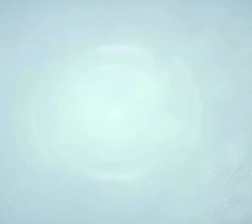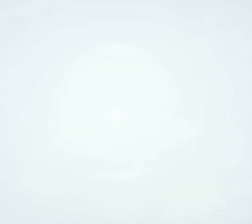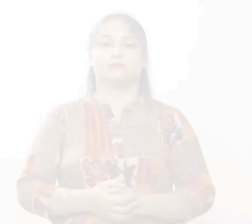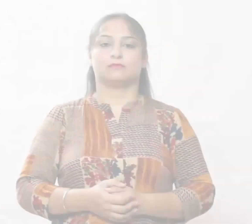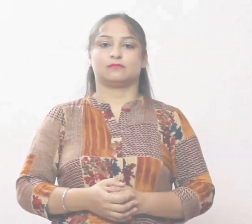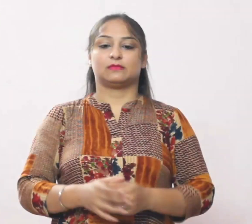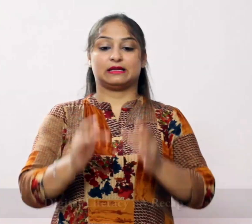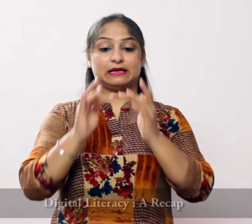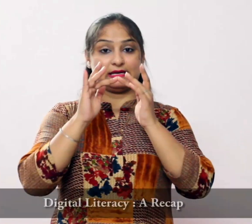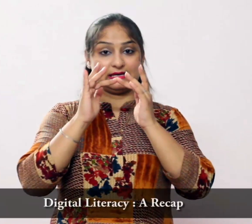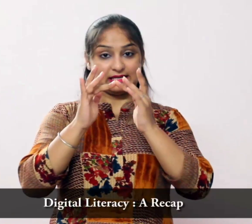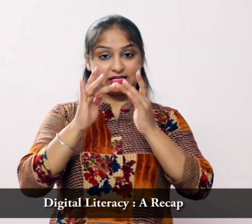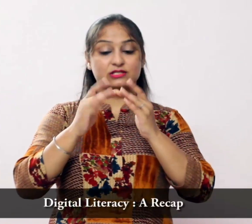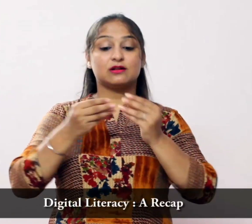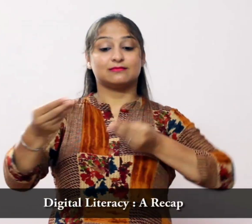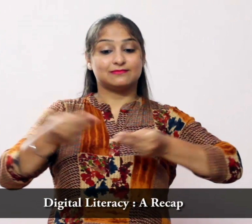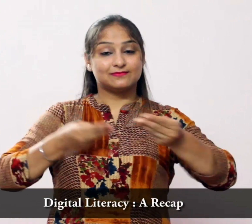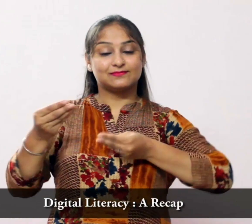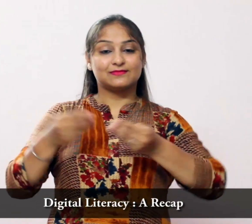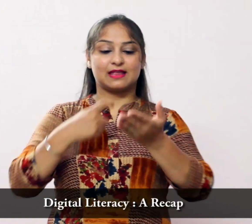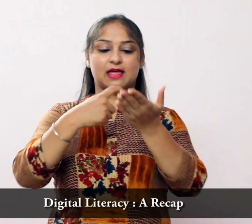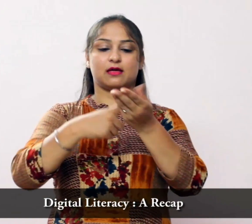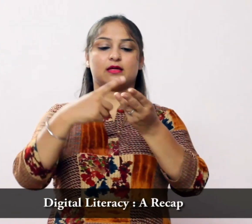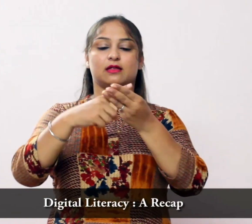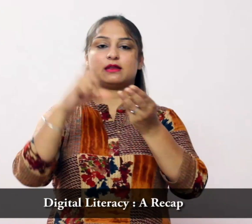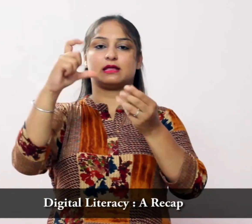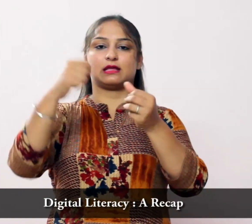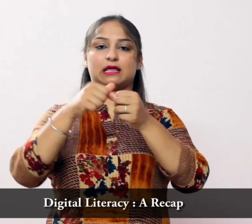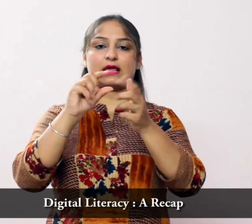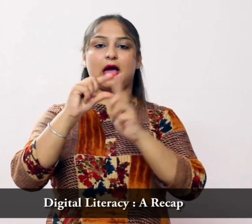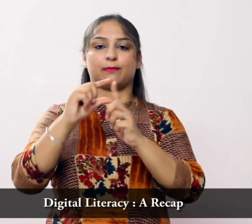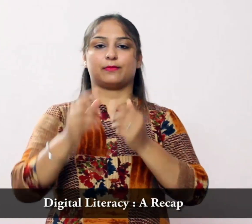Recap. Digital Literacy, a Recap.